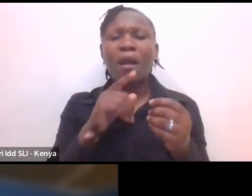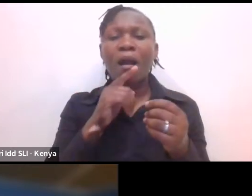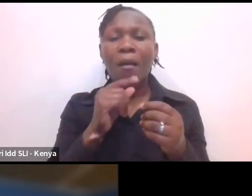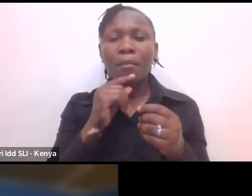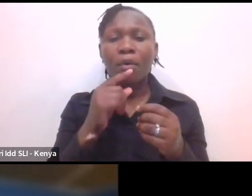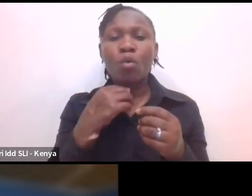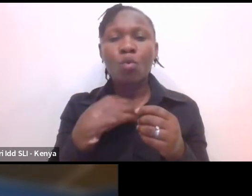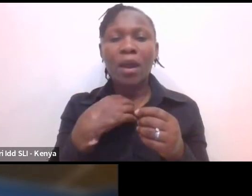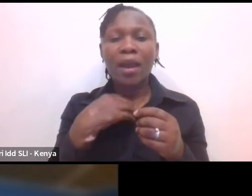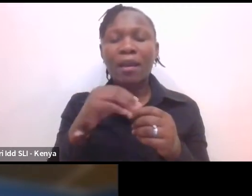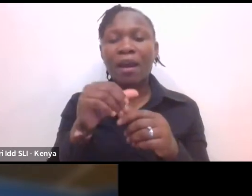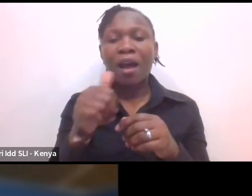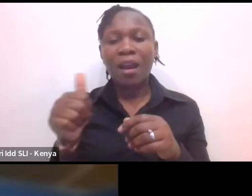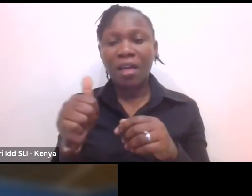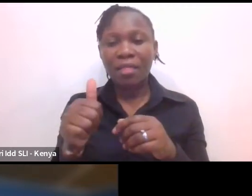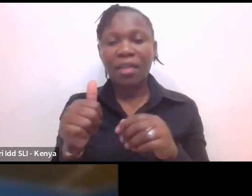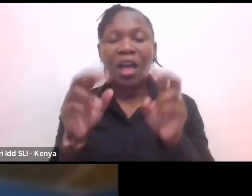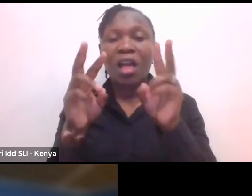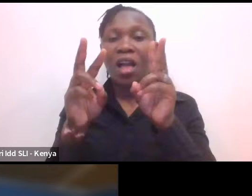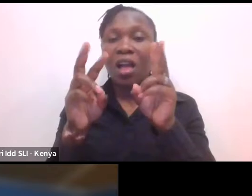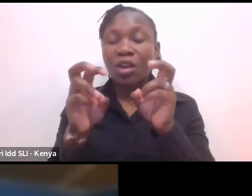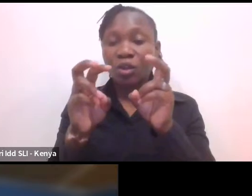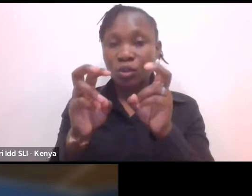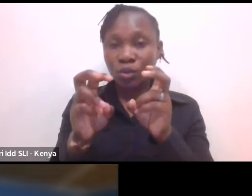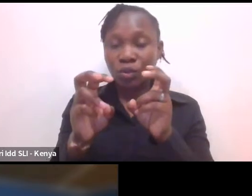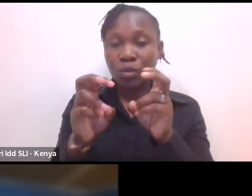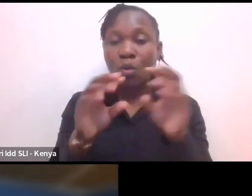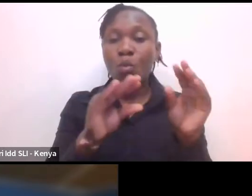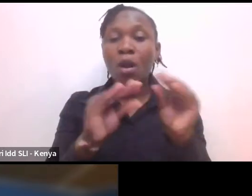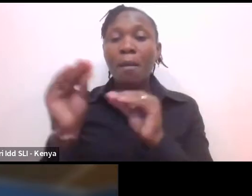also teach you anything through medieval castles.